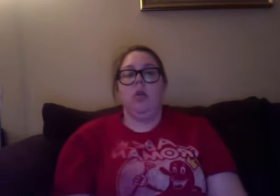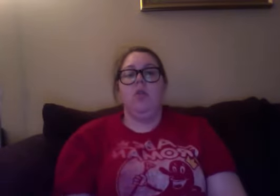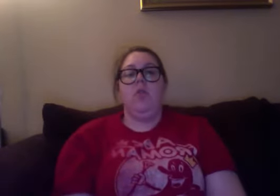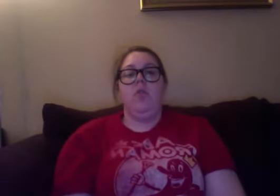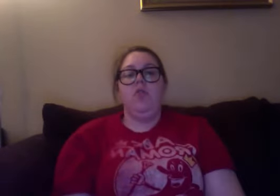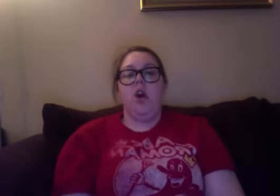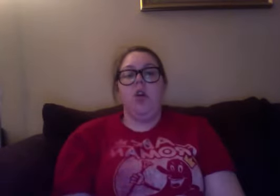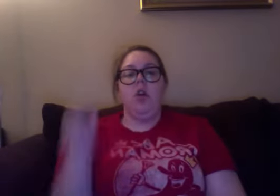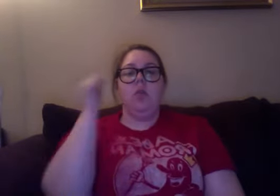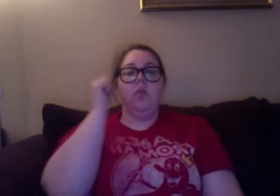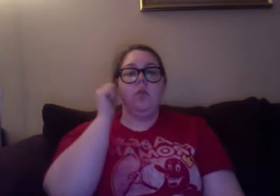daughter,